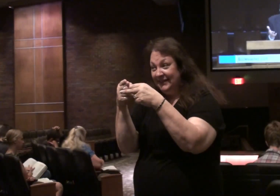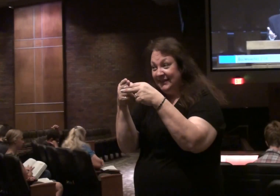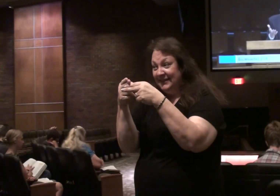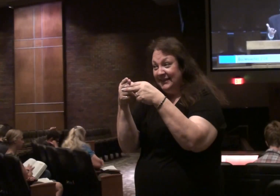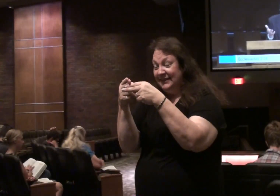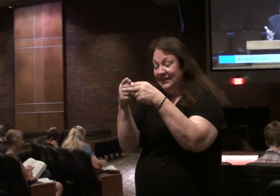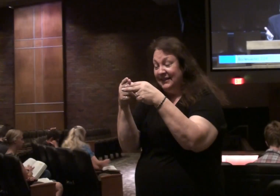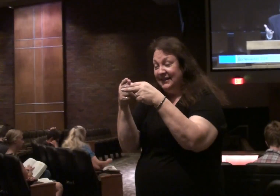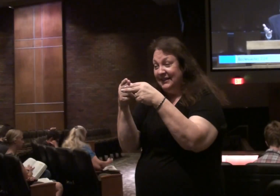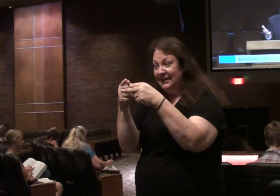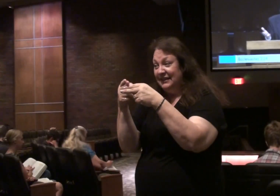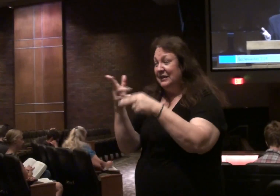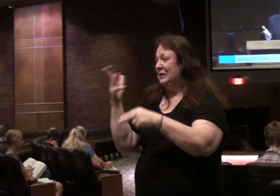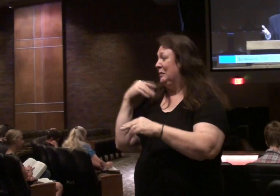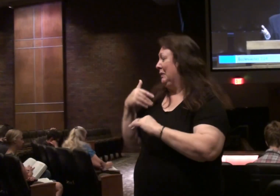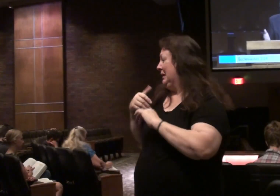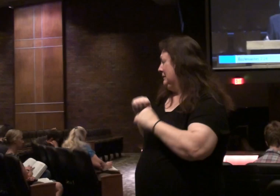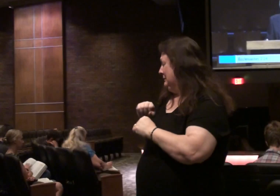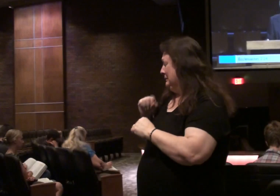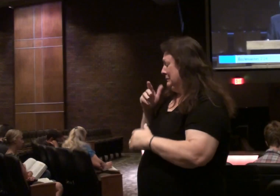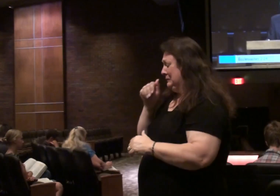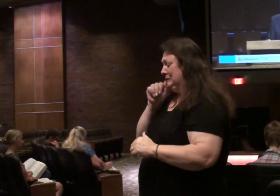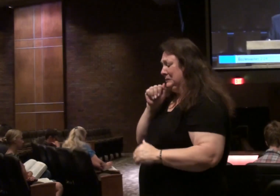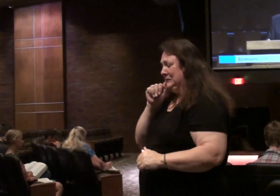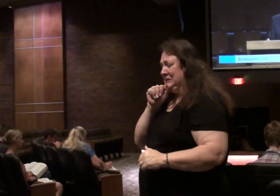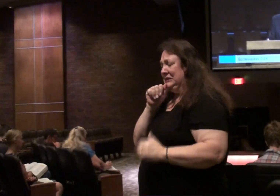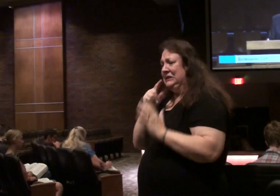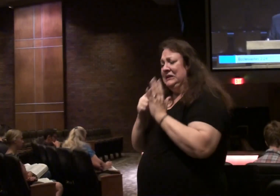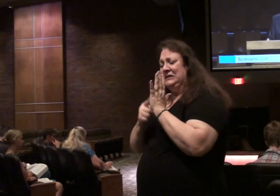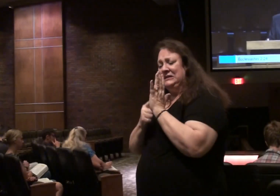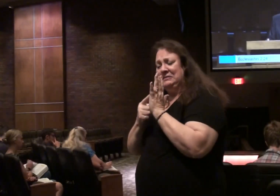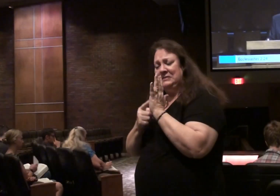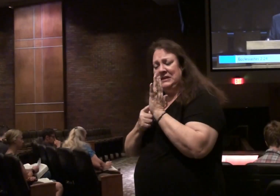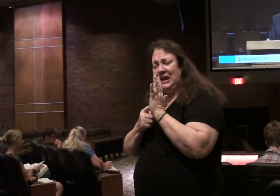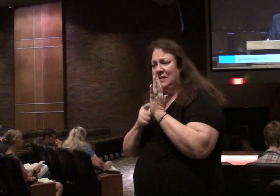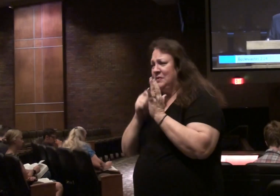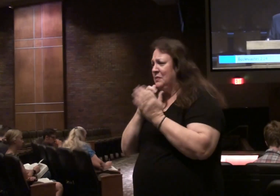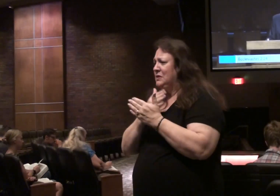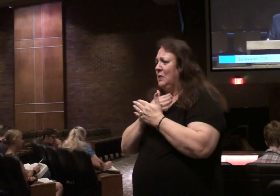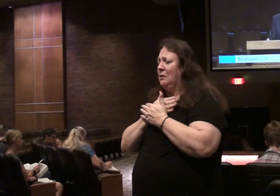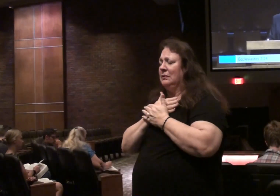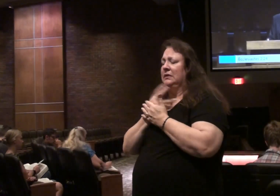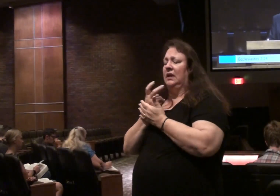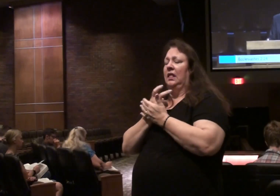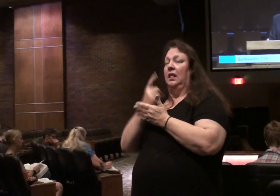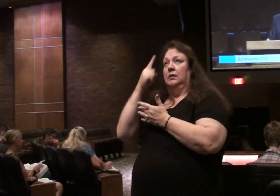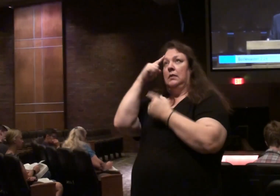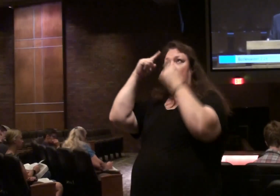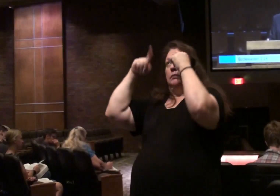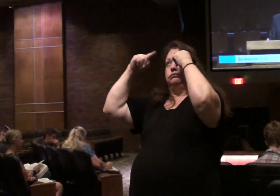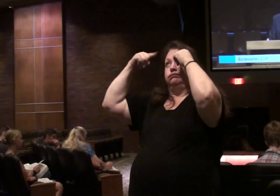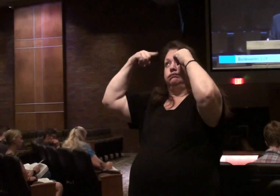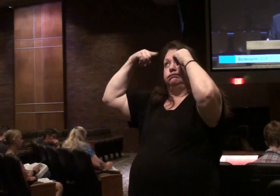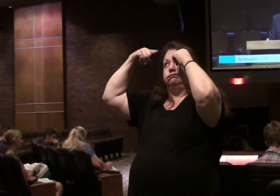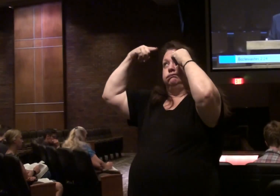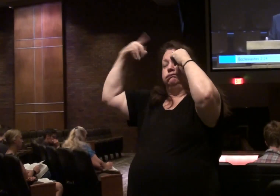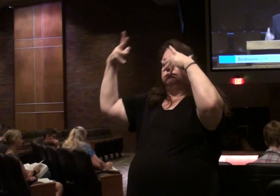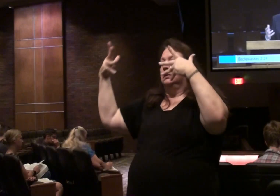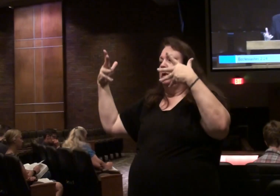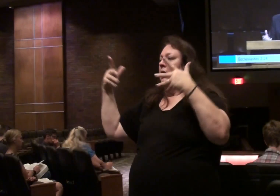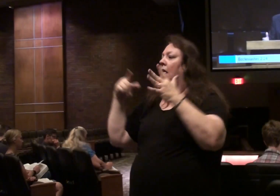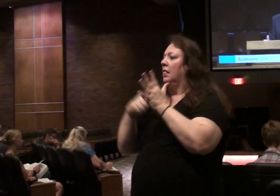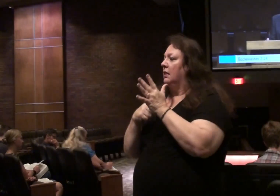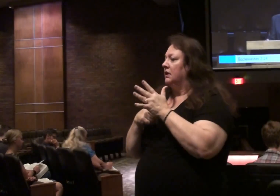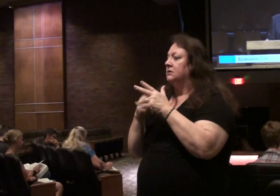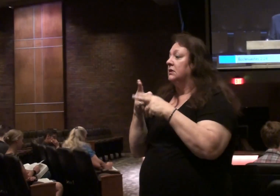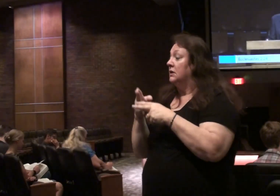So the task is painful, grievous. Even sometimes we don't rest at night. Our mind's going 100 miles an hour. This